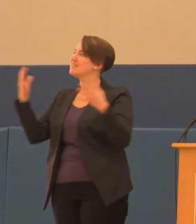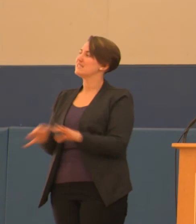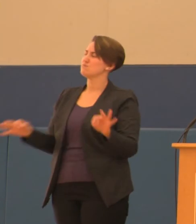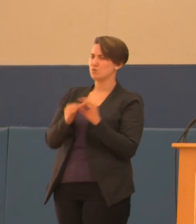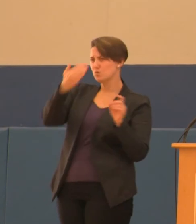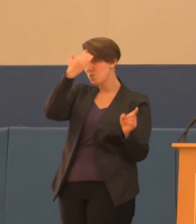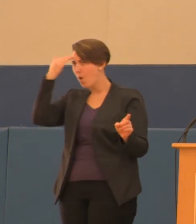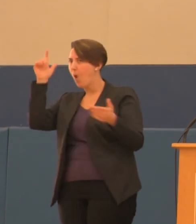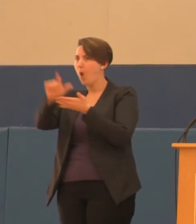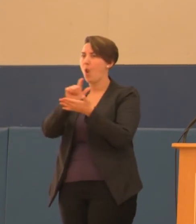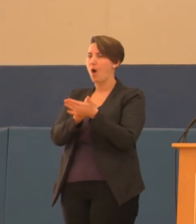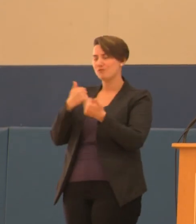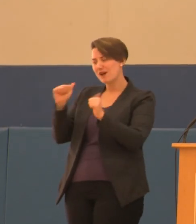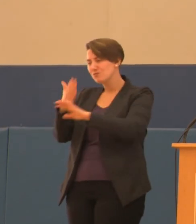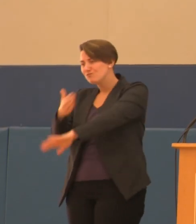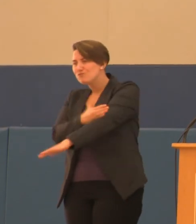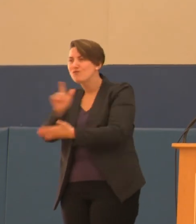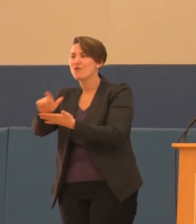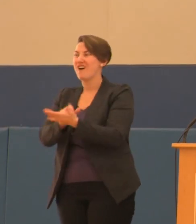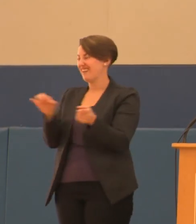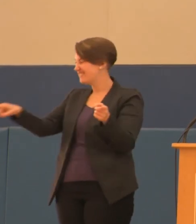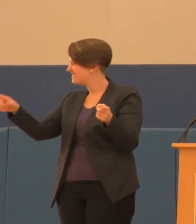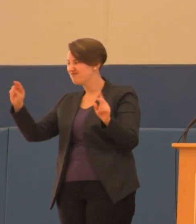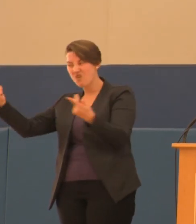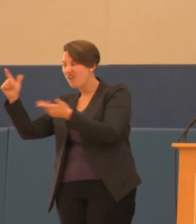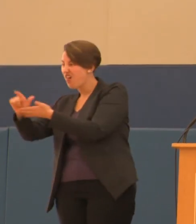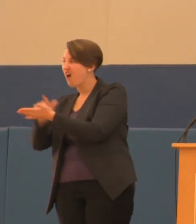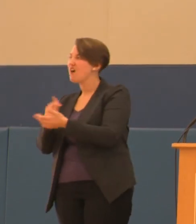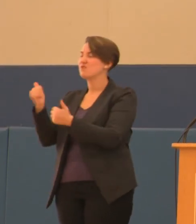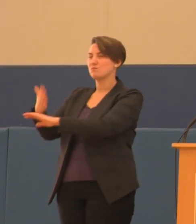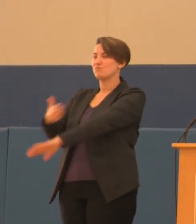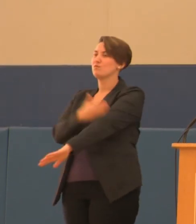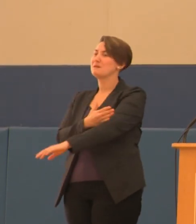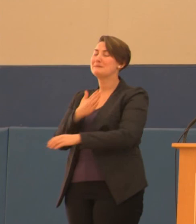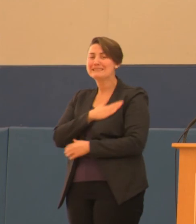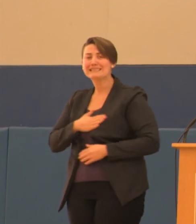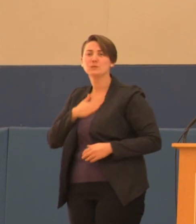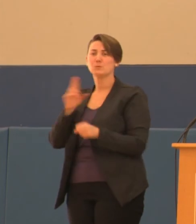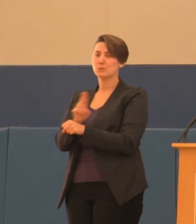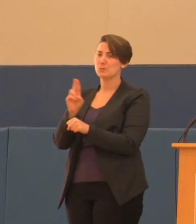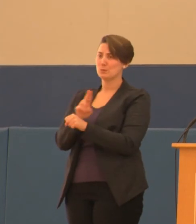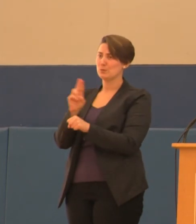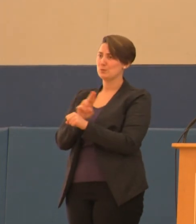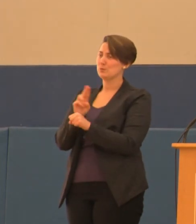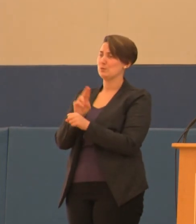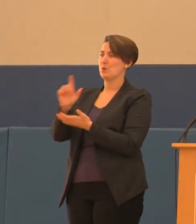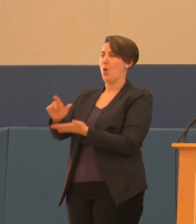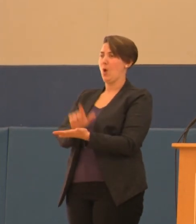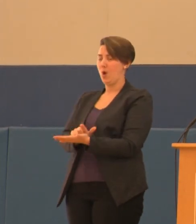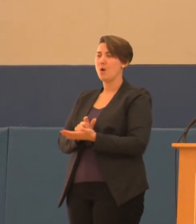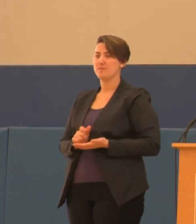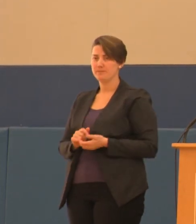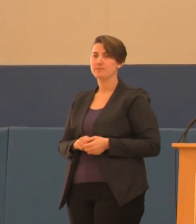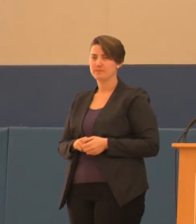try to make them better when we see they don't work well, but please do use them. And the way to end and eradicate